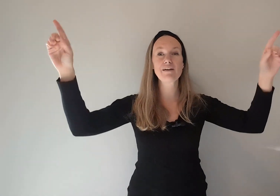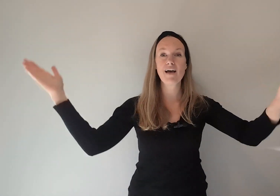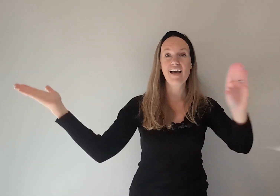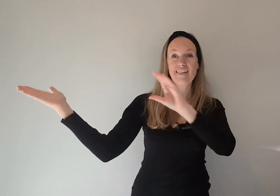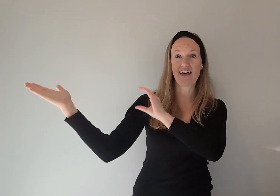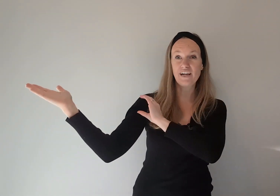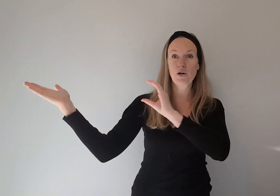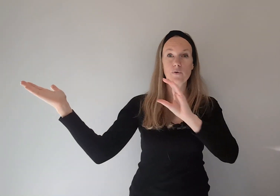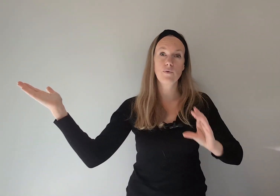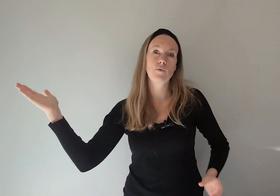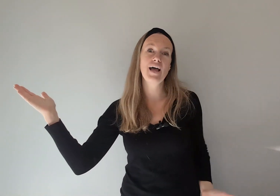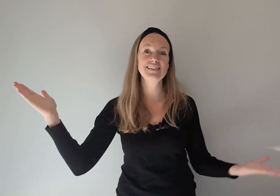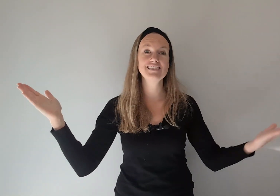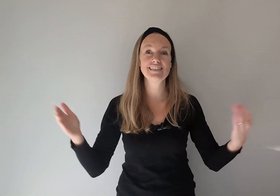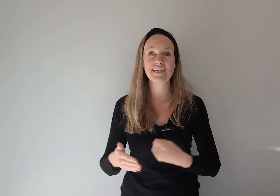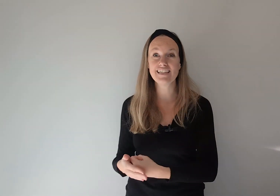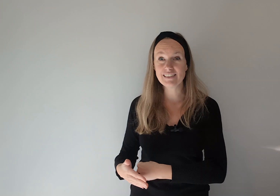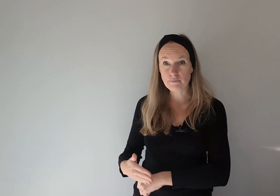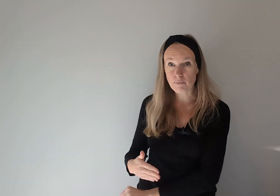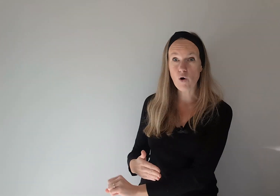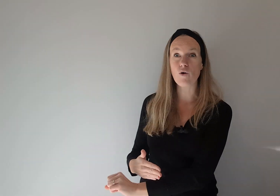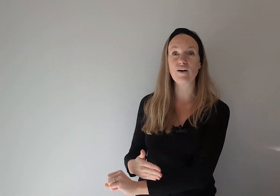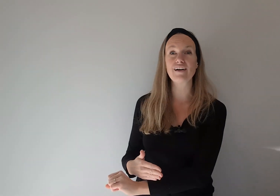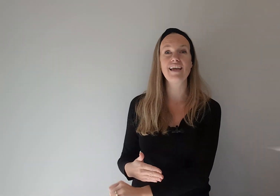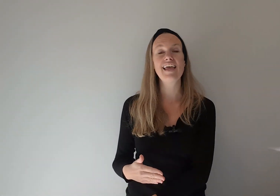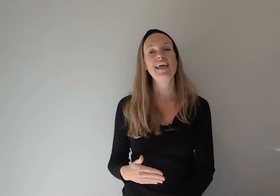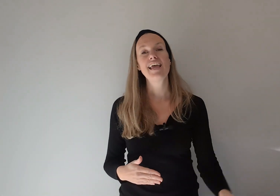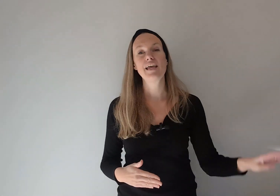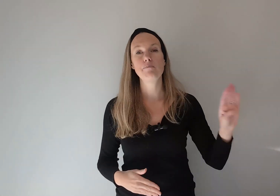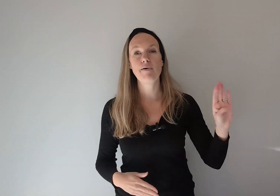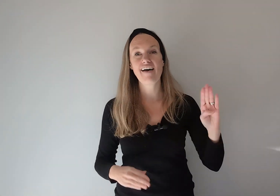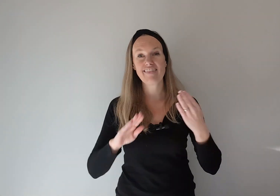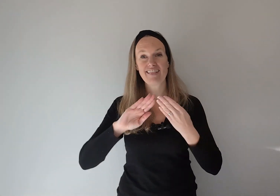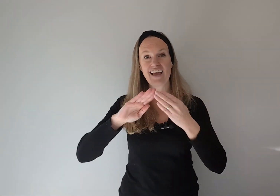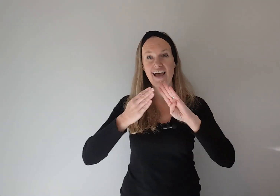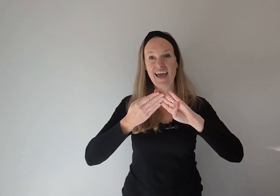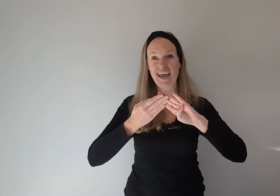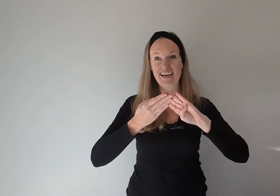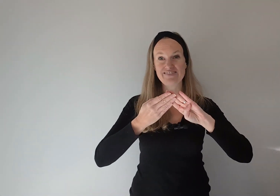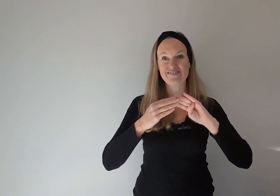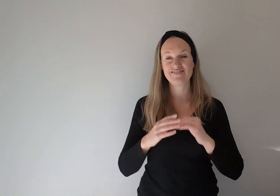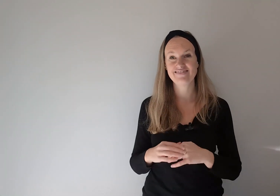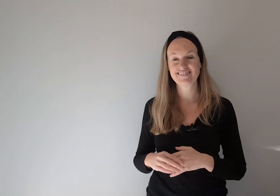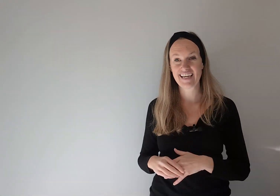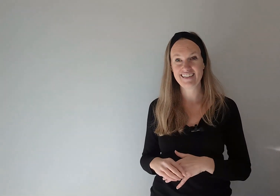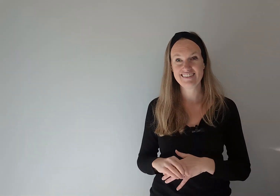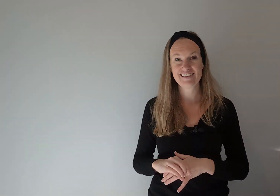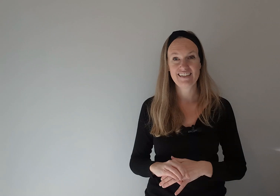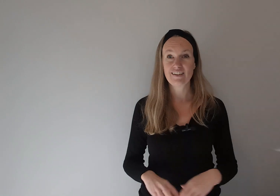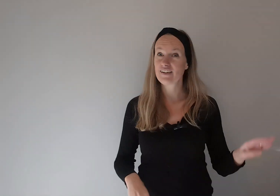proclaim that Christ is born in Bethlehem. Okay? You can